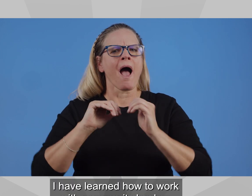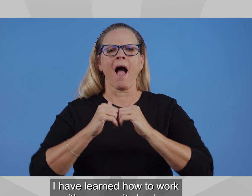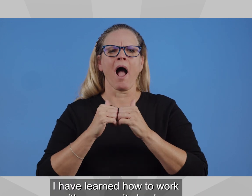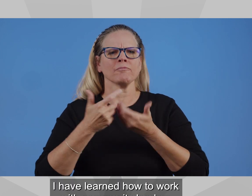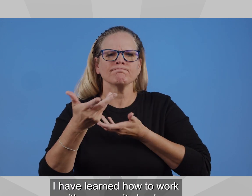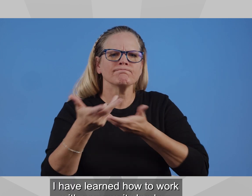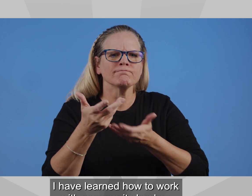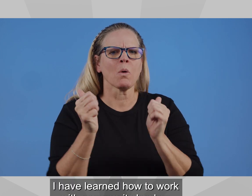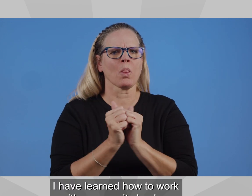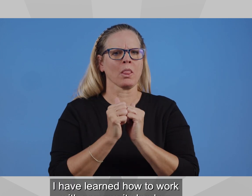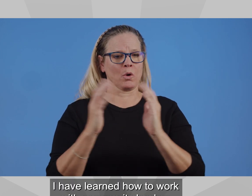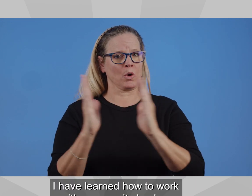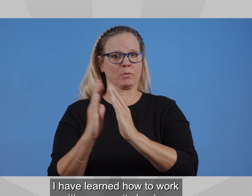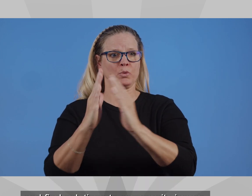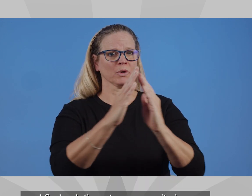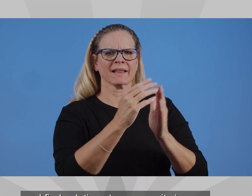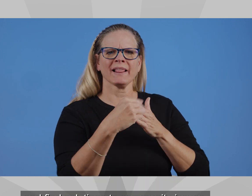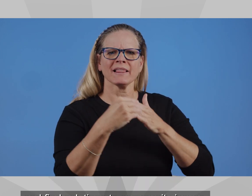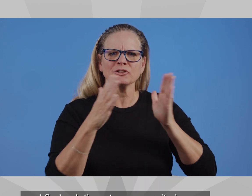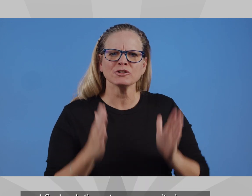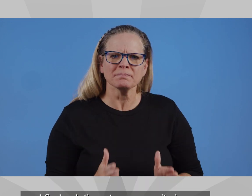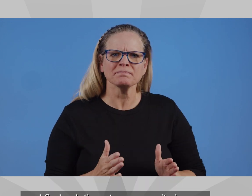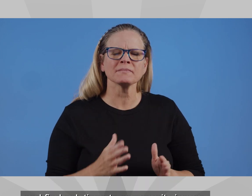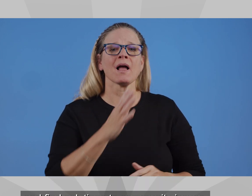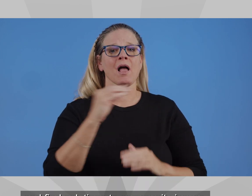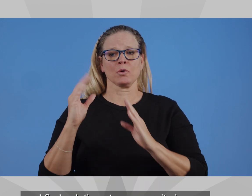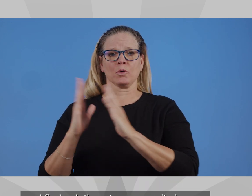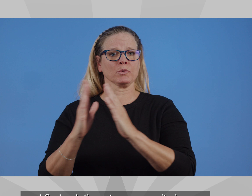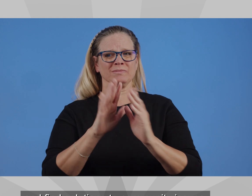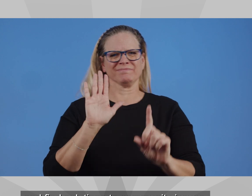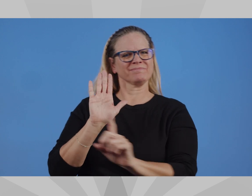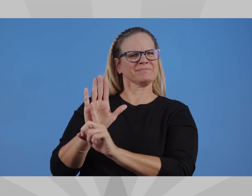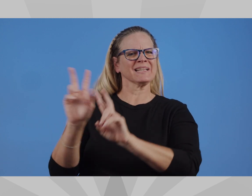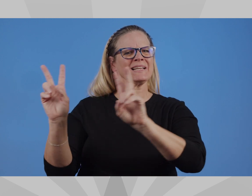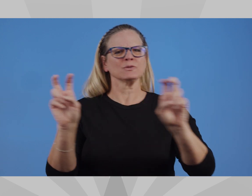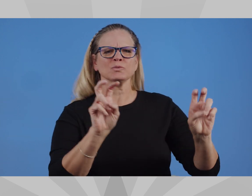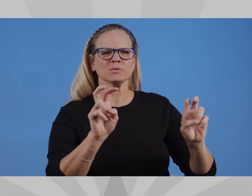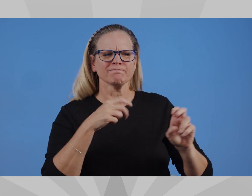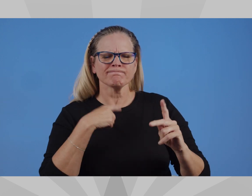I have learned how to work with community leaders and find solutions to community issues.